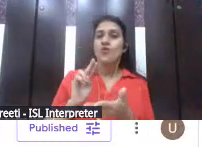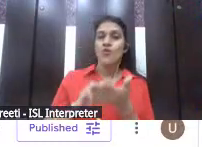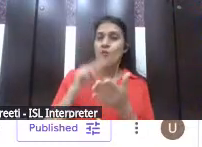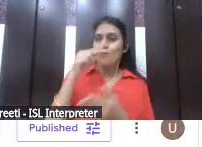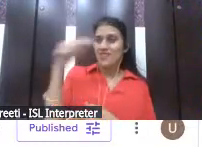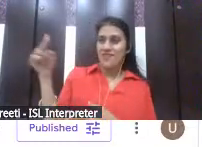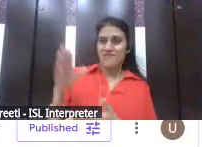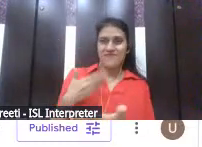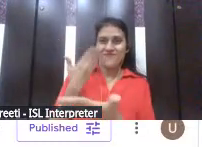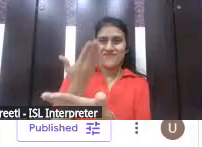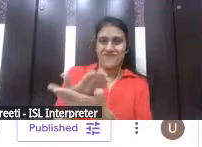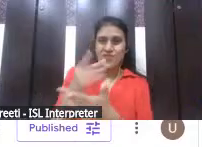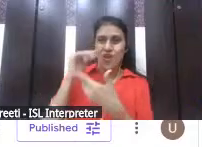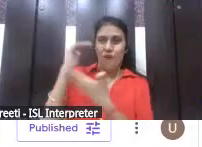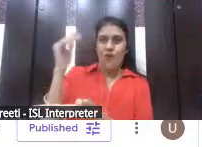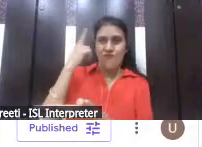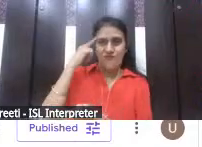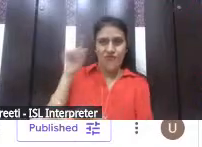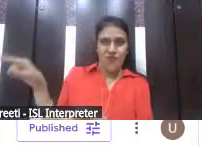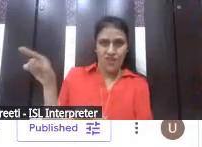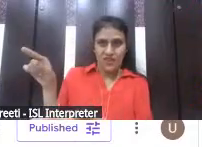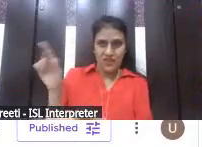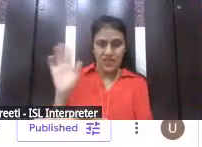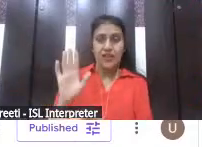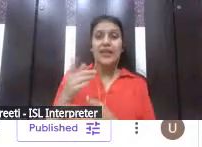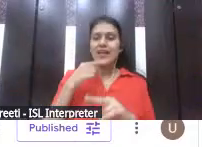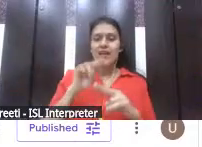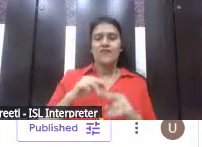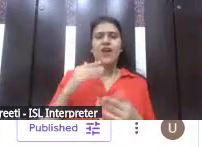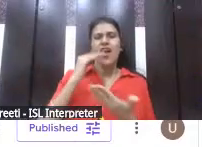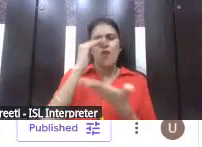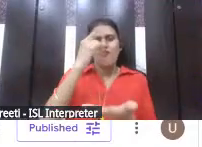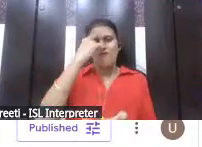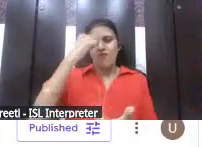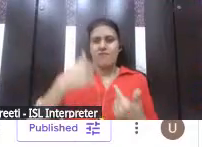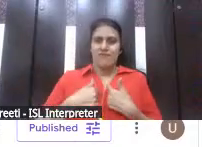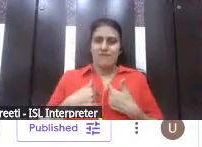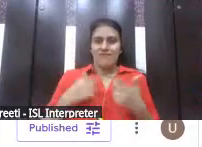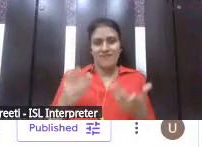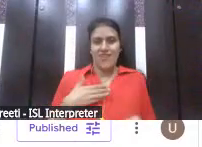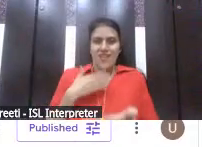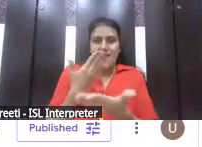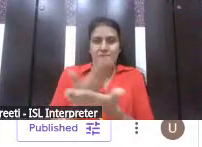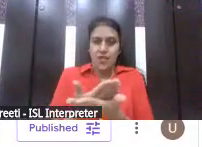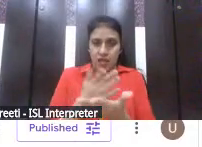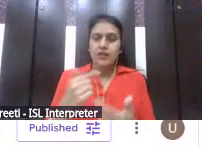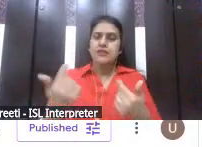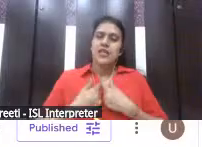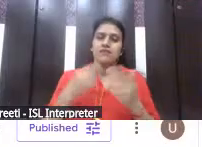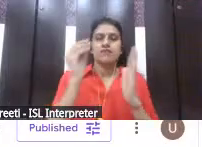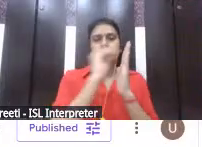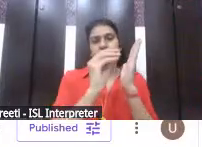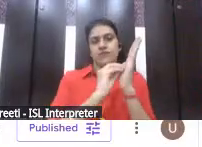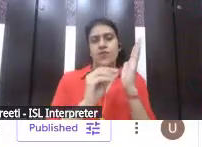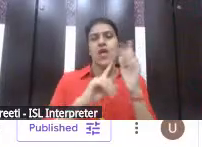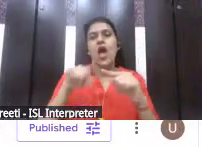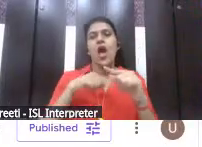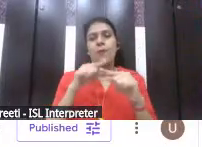Now, if you are applying yourself, you will directly be moved to this section of the form where you can talk